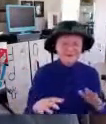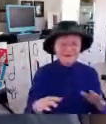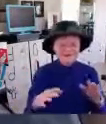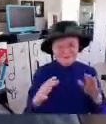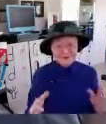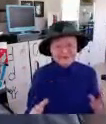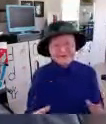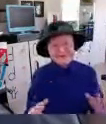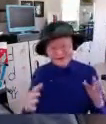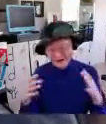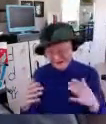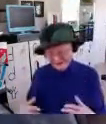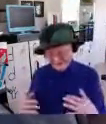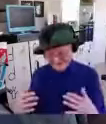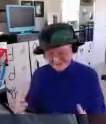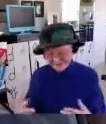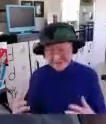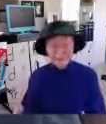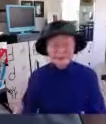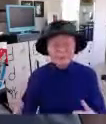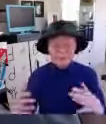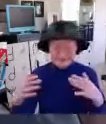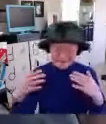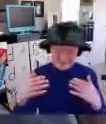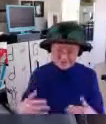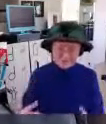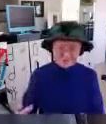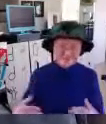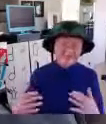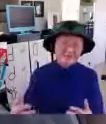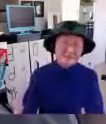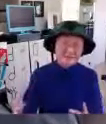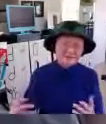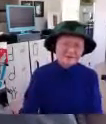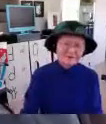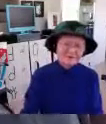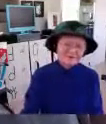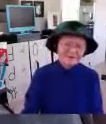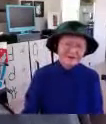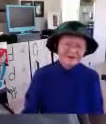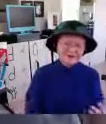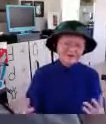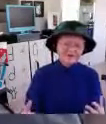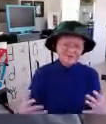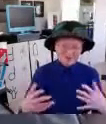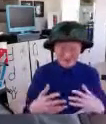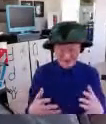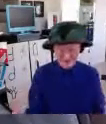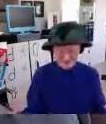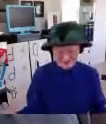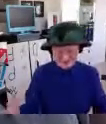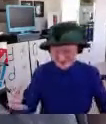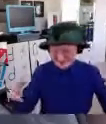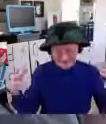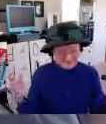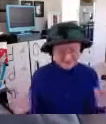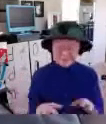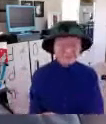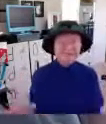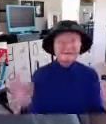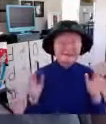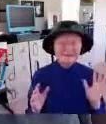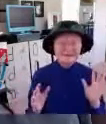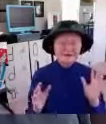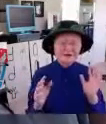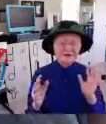really on the SignTyp and University of Connecticut server. And so it's like everything blended together,